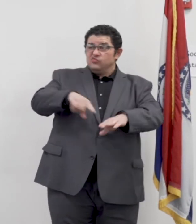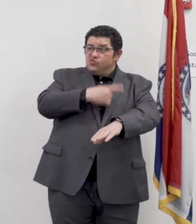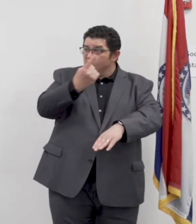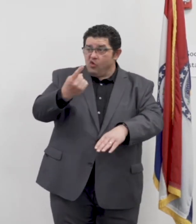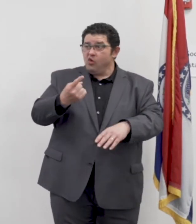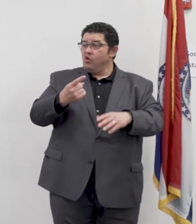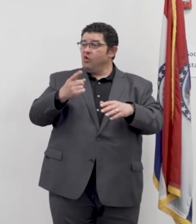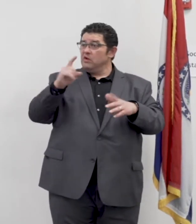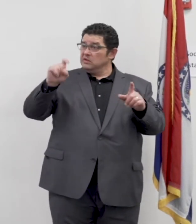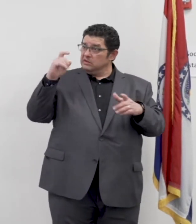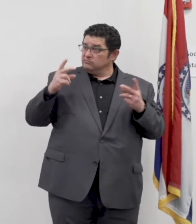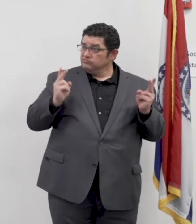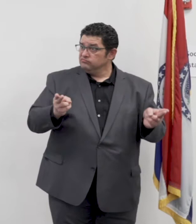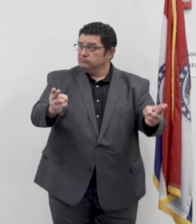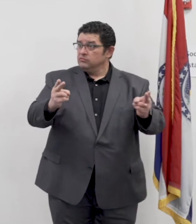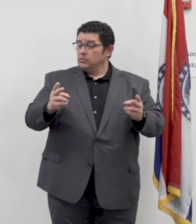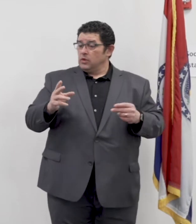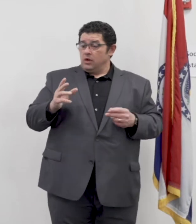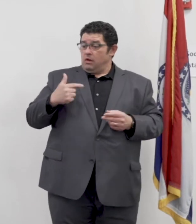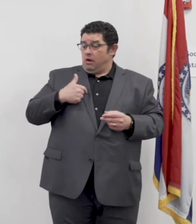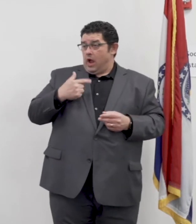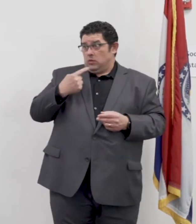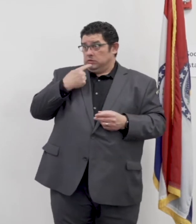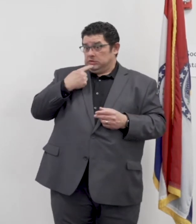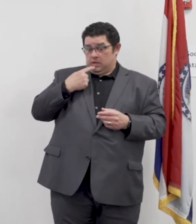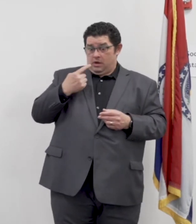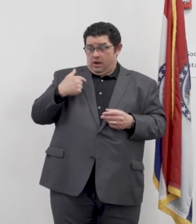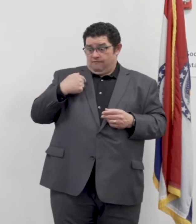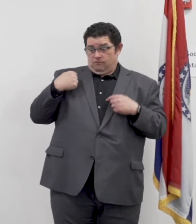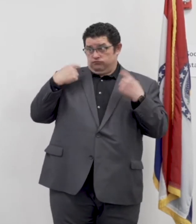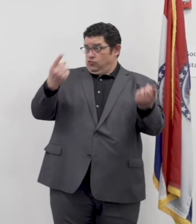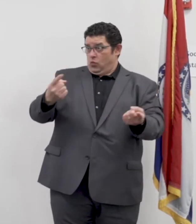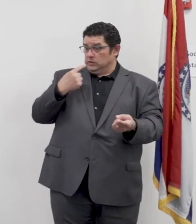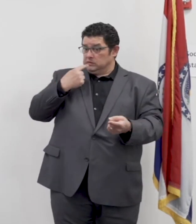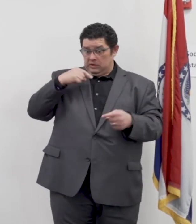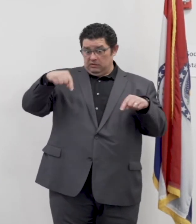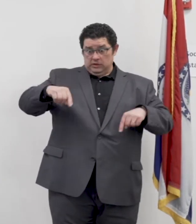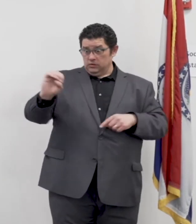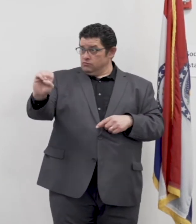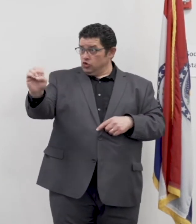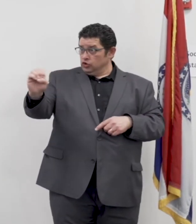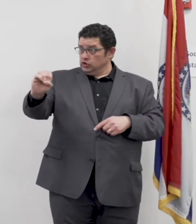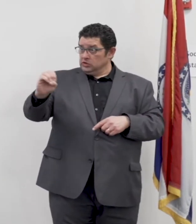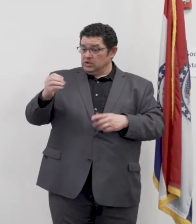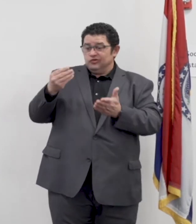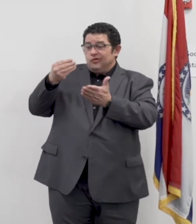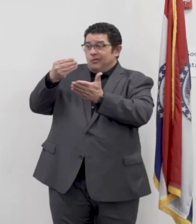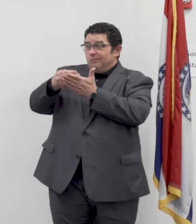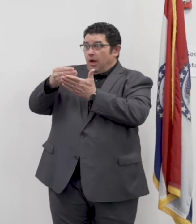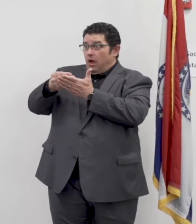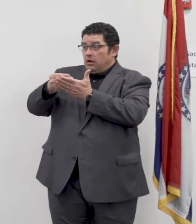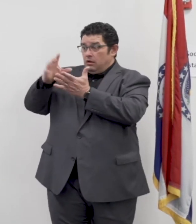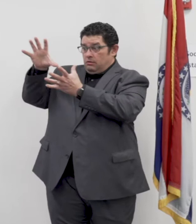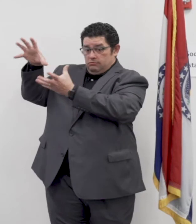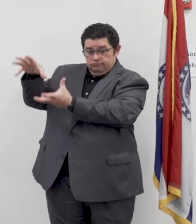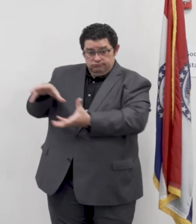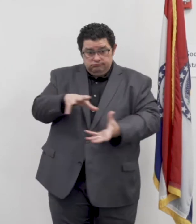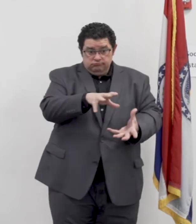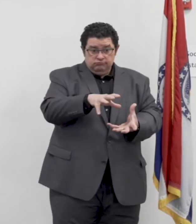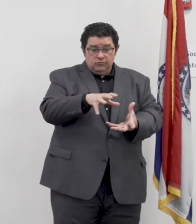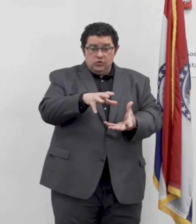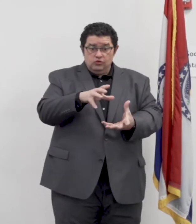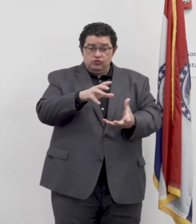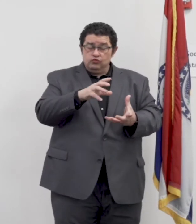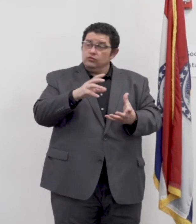out of business? I would say that I've always said that this is an emergency, and that's why moving this money through the council is so important.